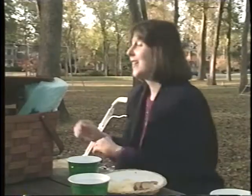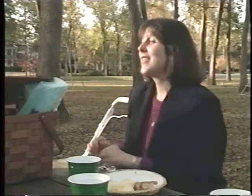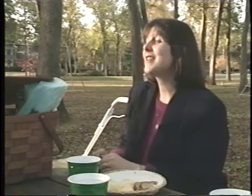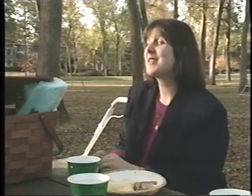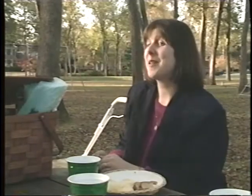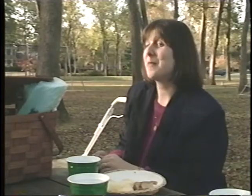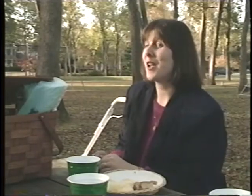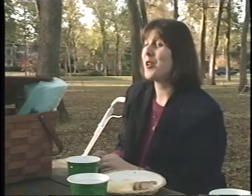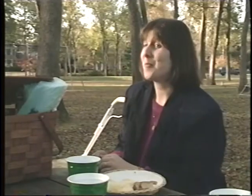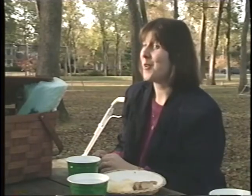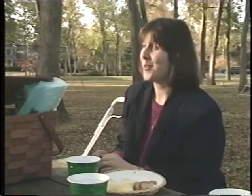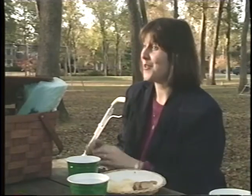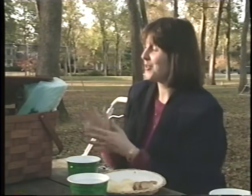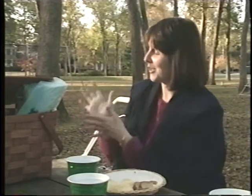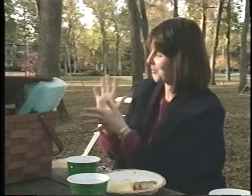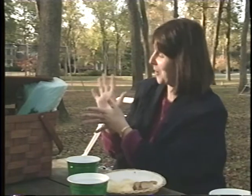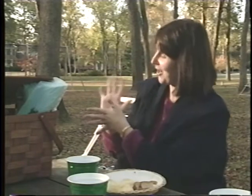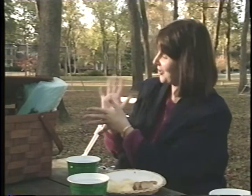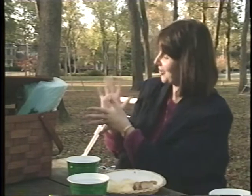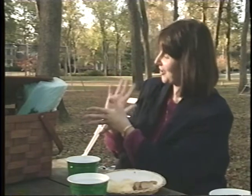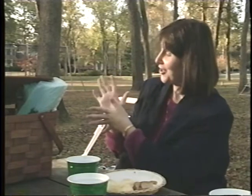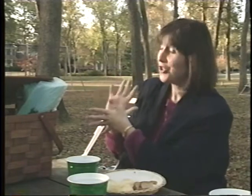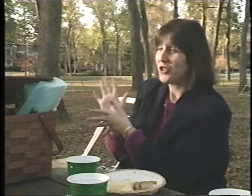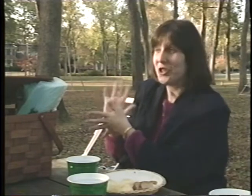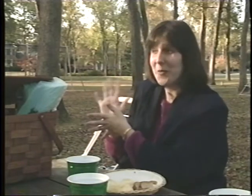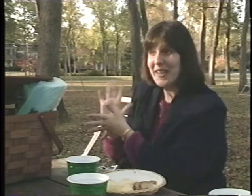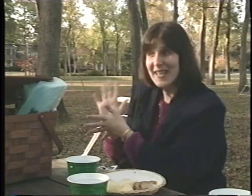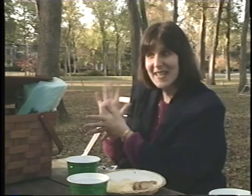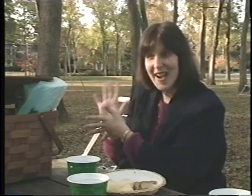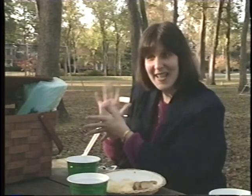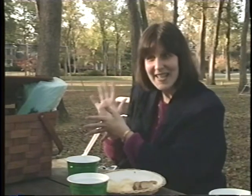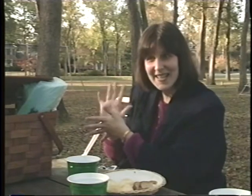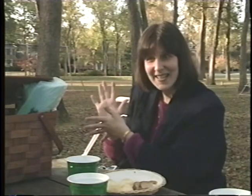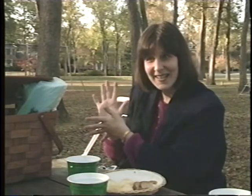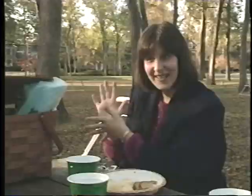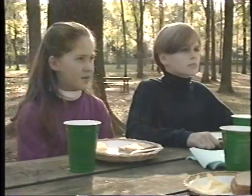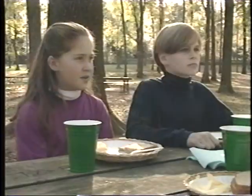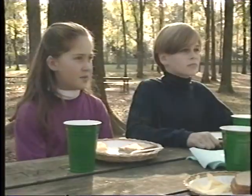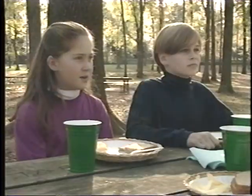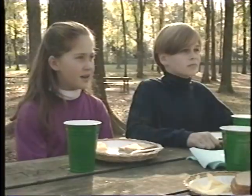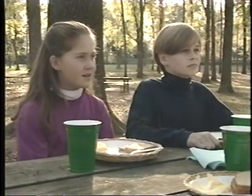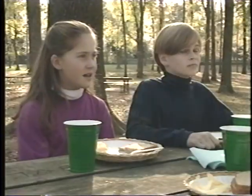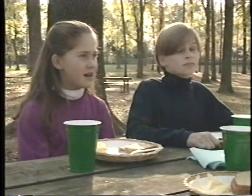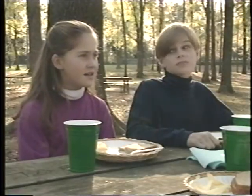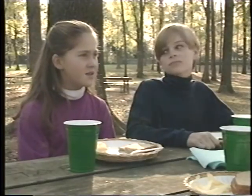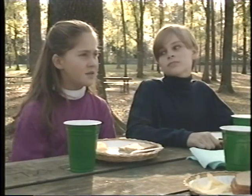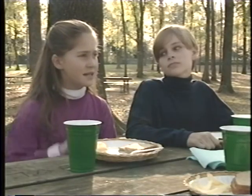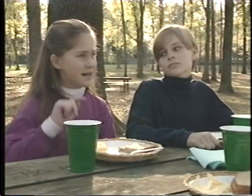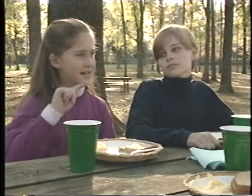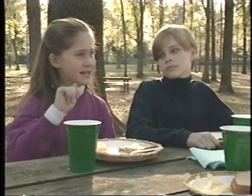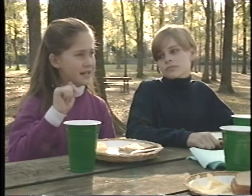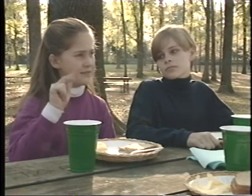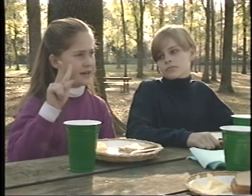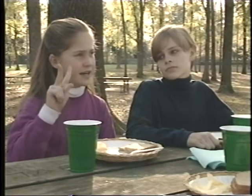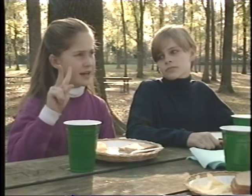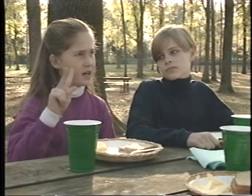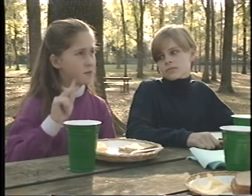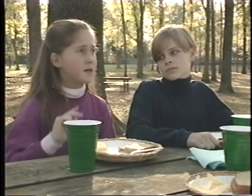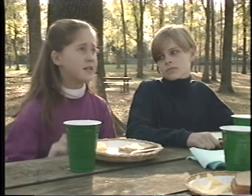This is something I know both of you like to watch. Do you know what that sign is? Well, I know it's not TV, because your